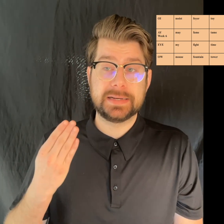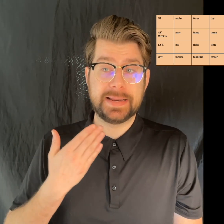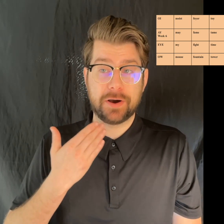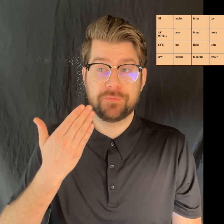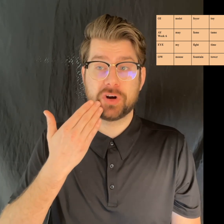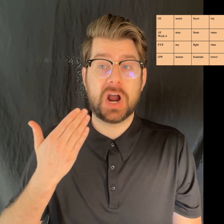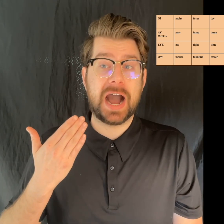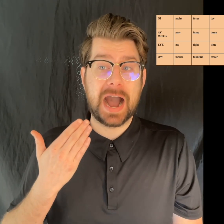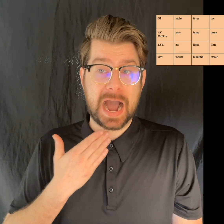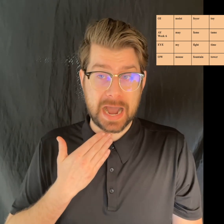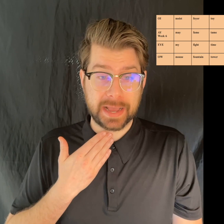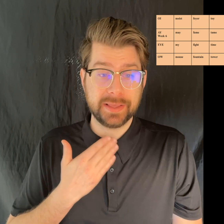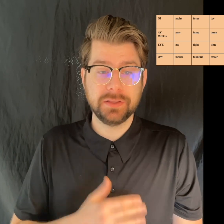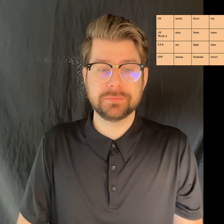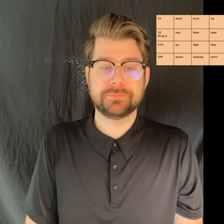Now for I,